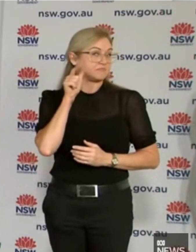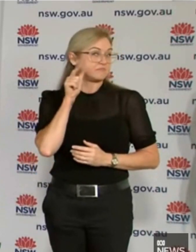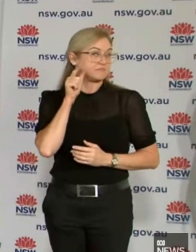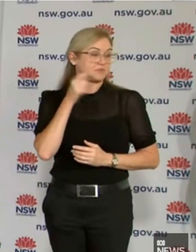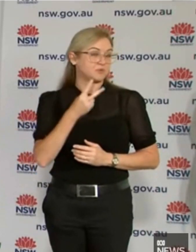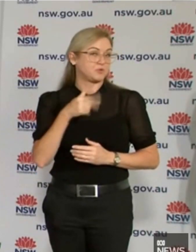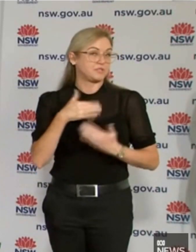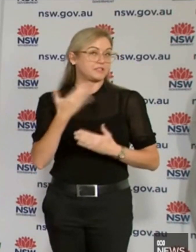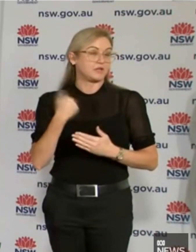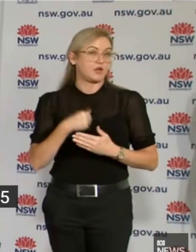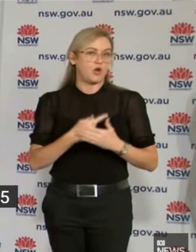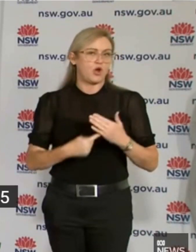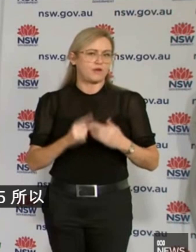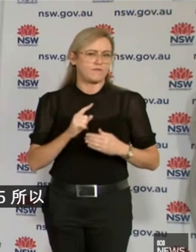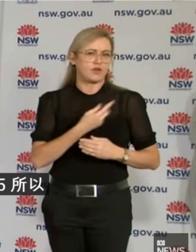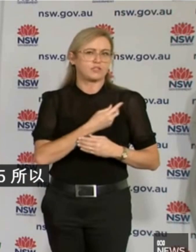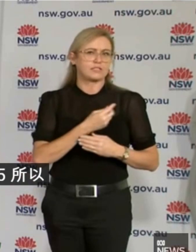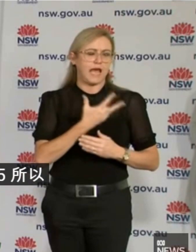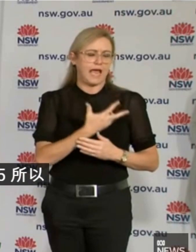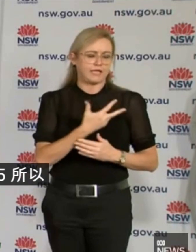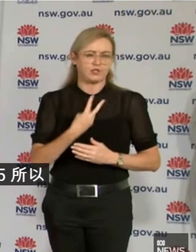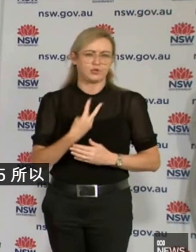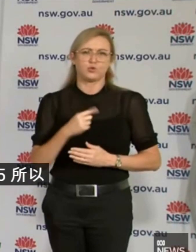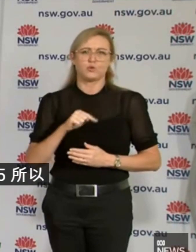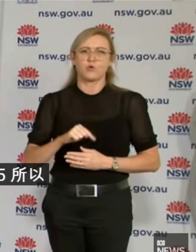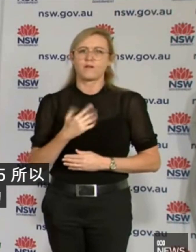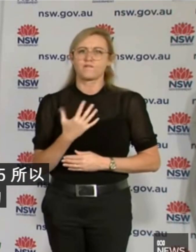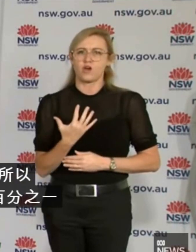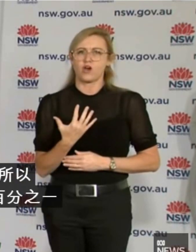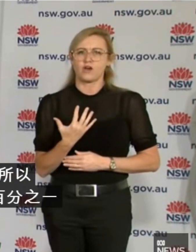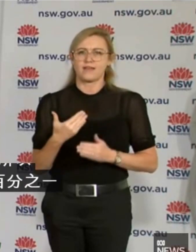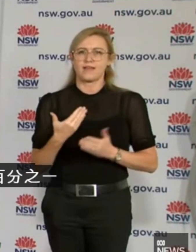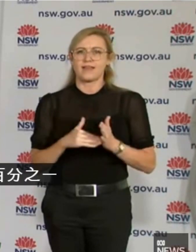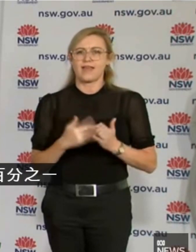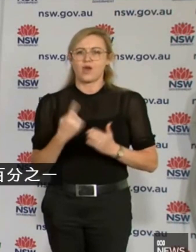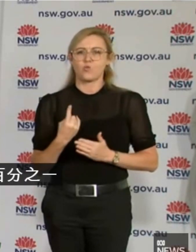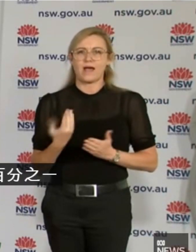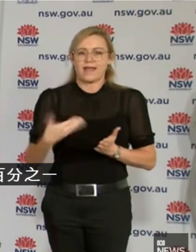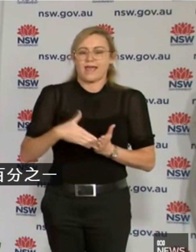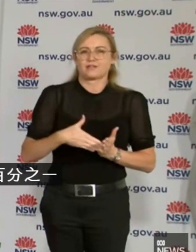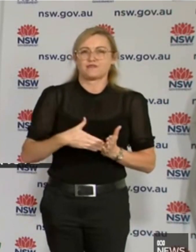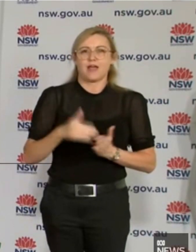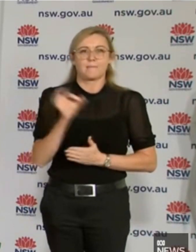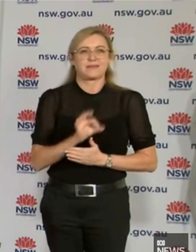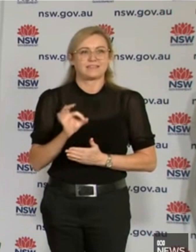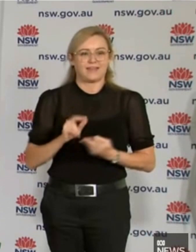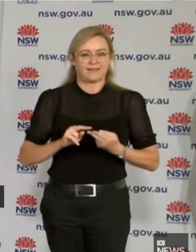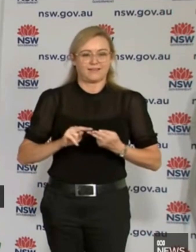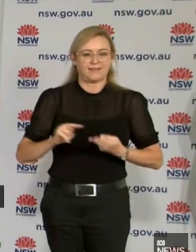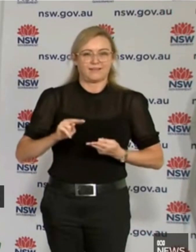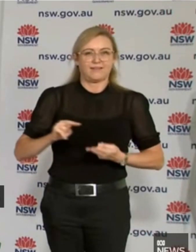first doses were sitting at 82.5, so that's about a percent increase since that time. So it's going up at